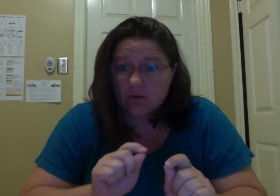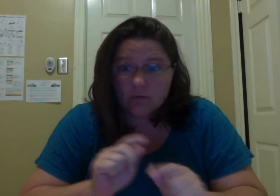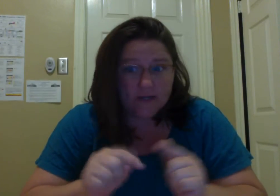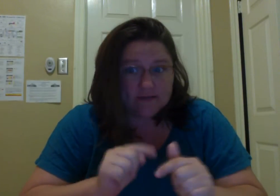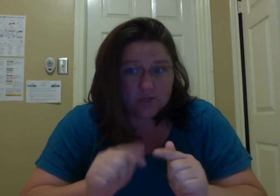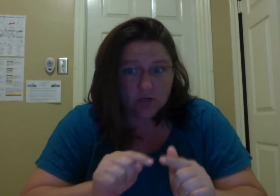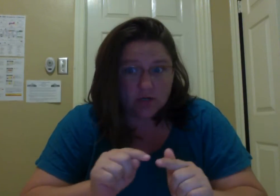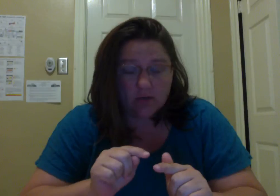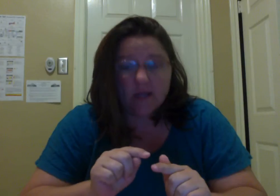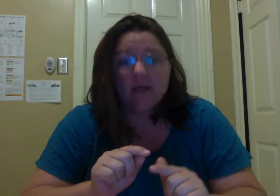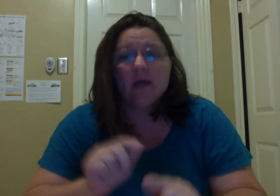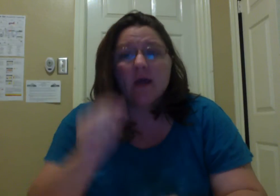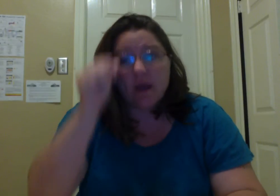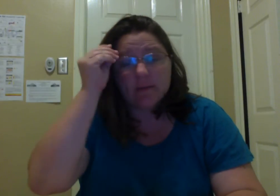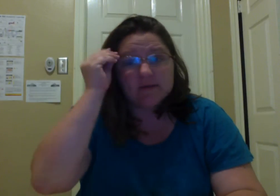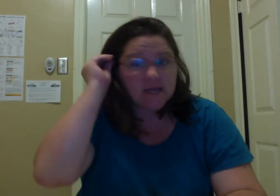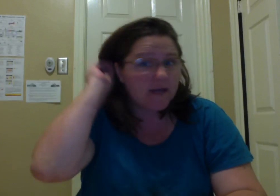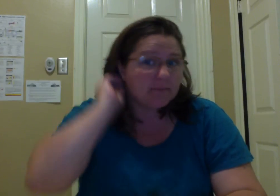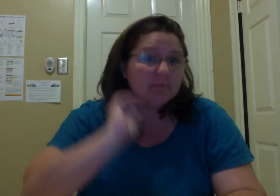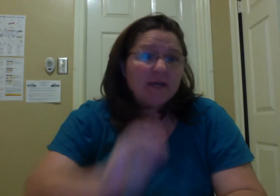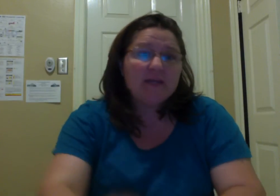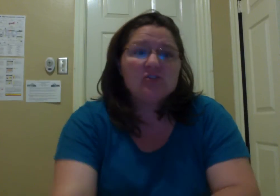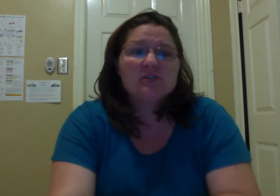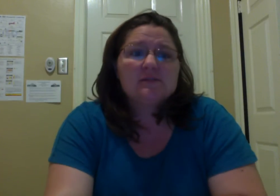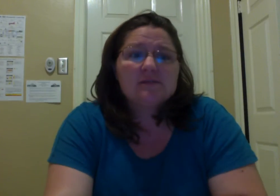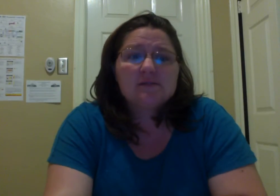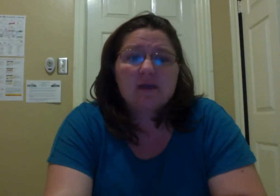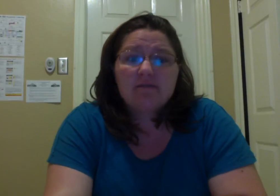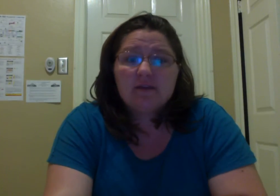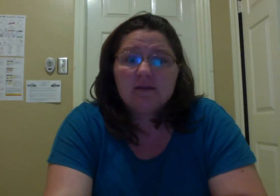we get started, okay? I'm going to sign pages 7